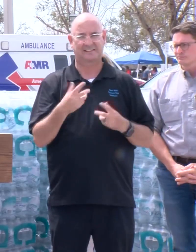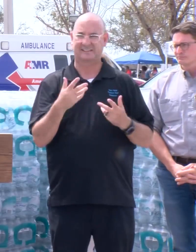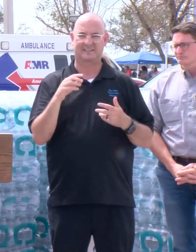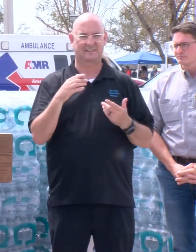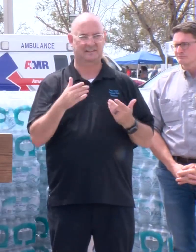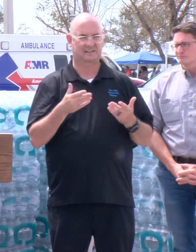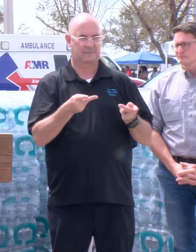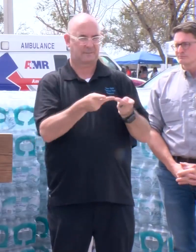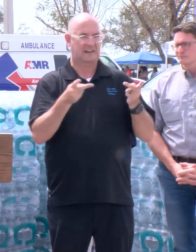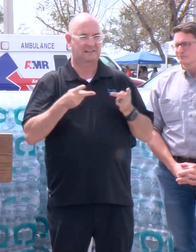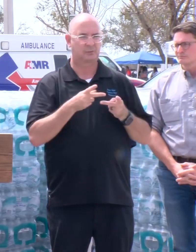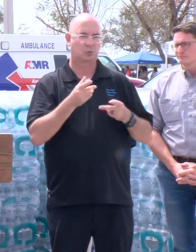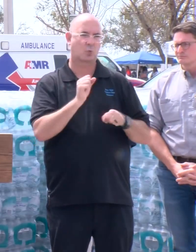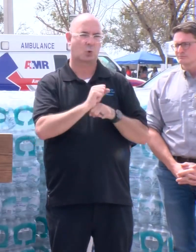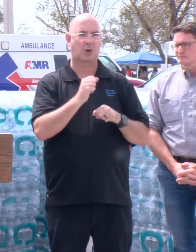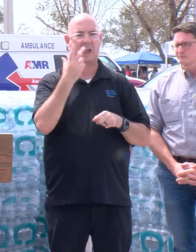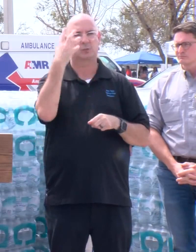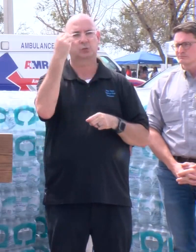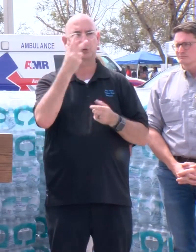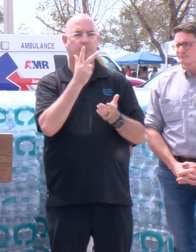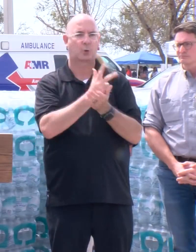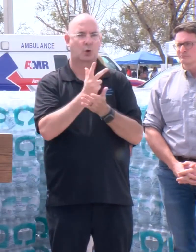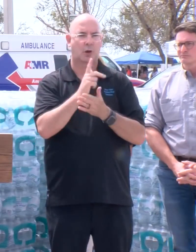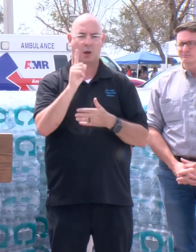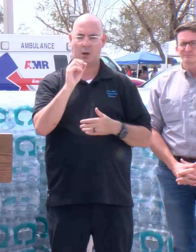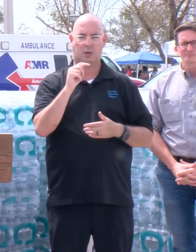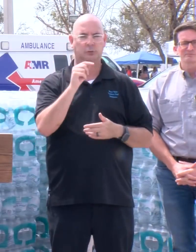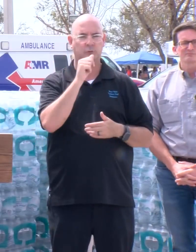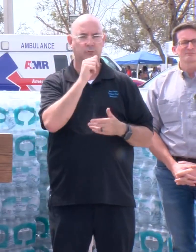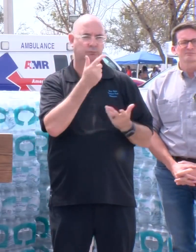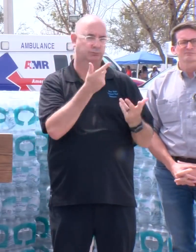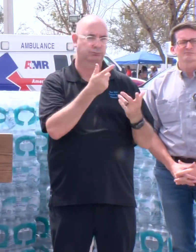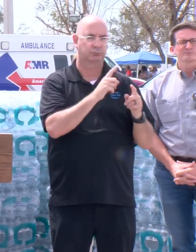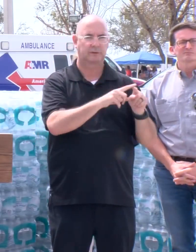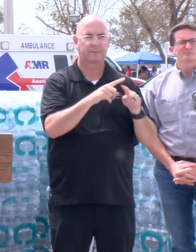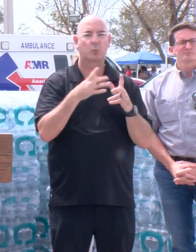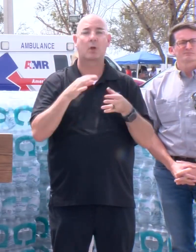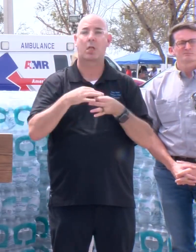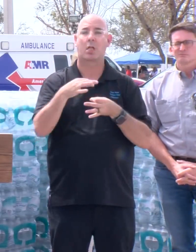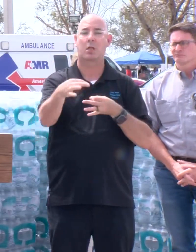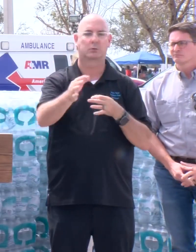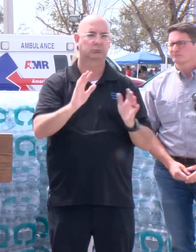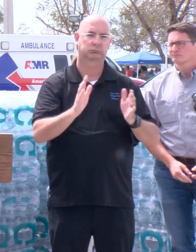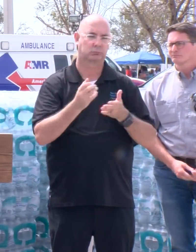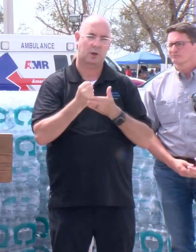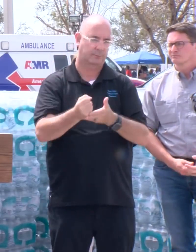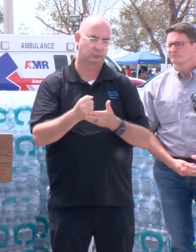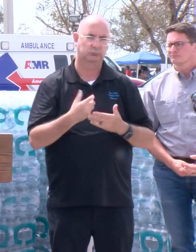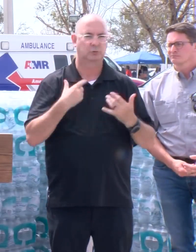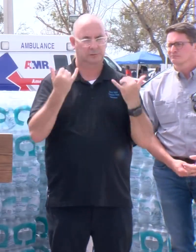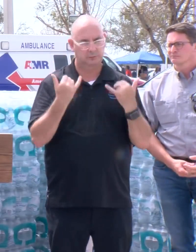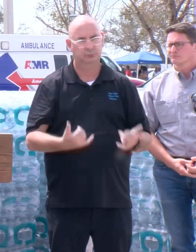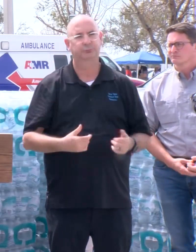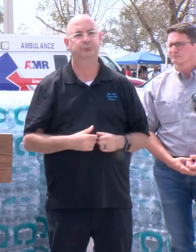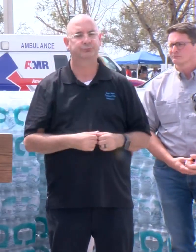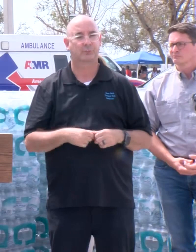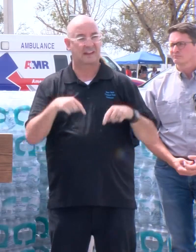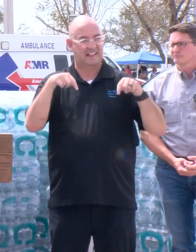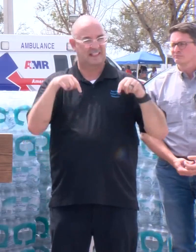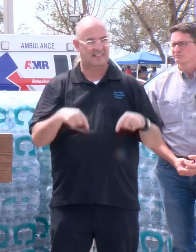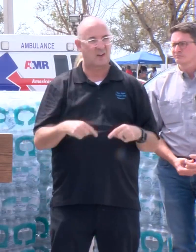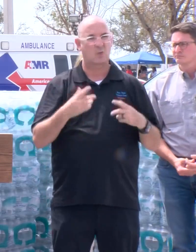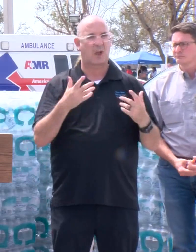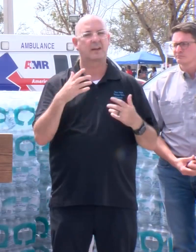ideal, but we didn't want to unnecessarily delay being able to give assistance. So in this particular site in the coming